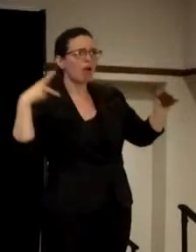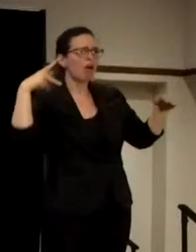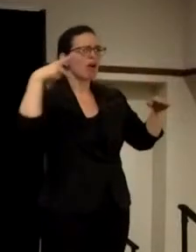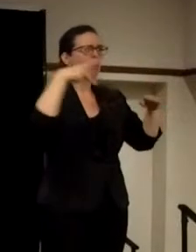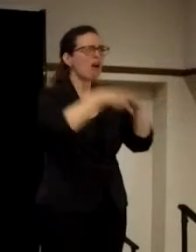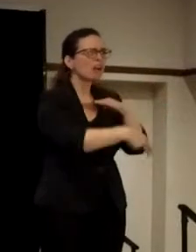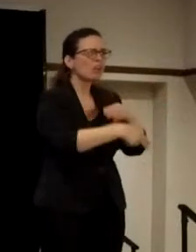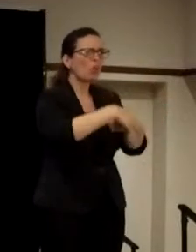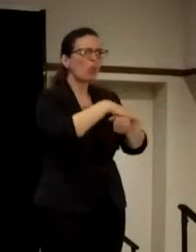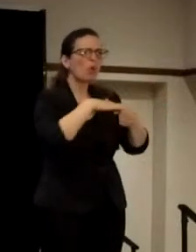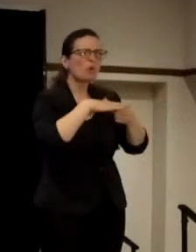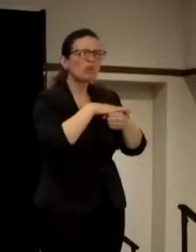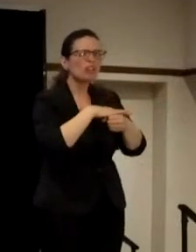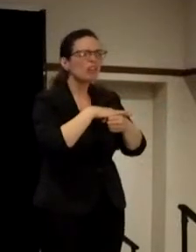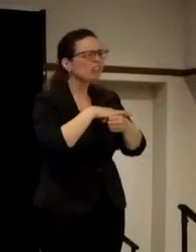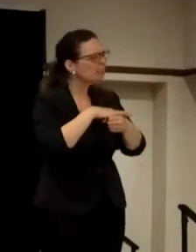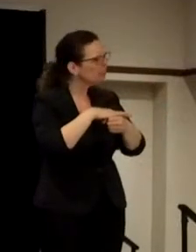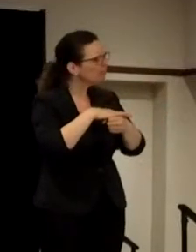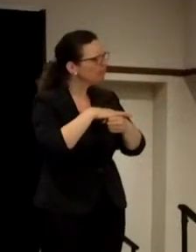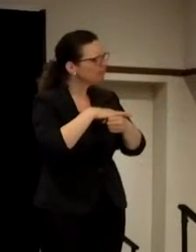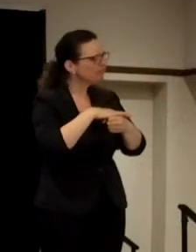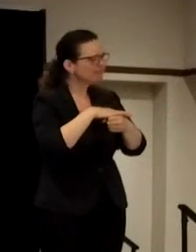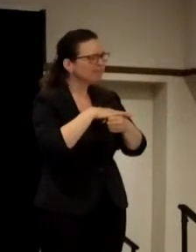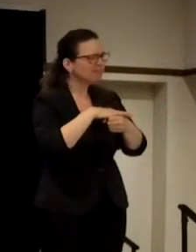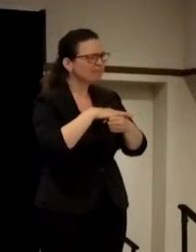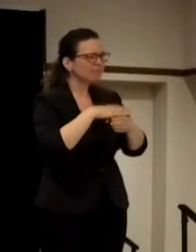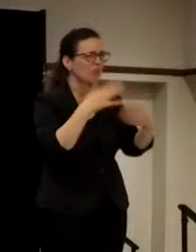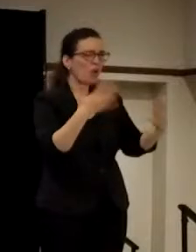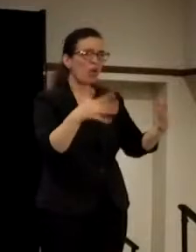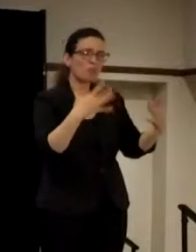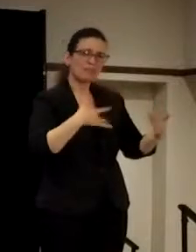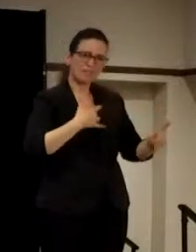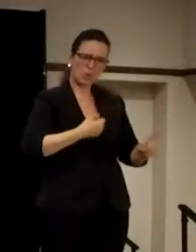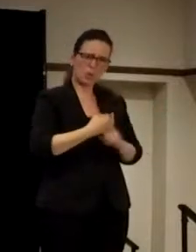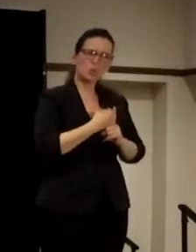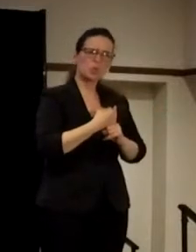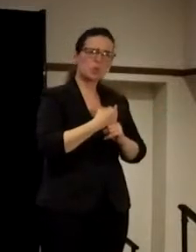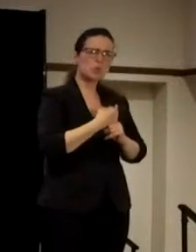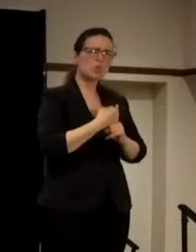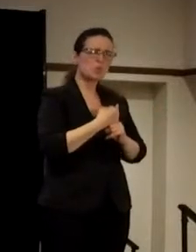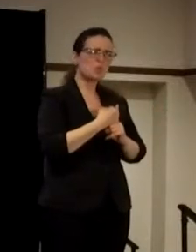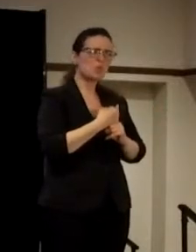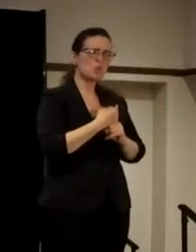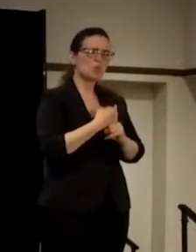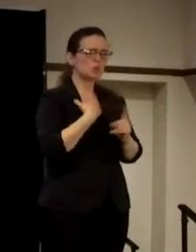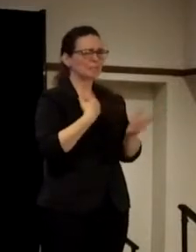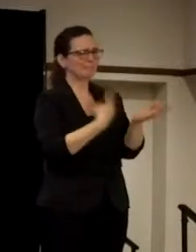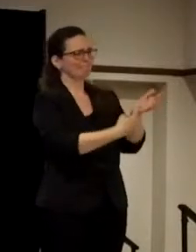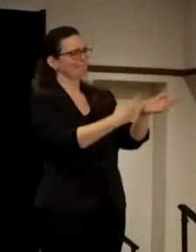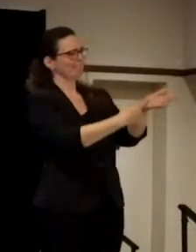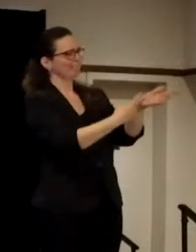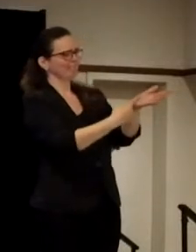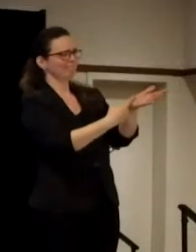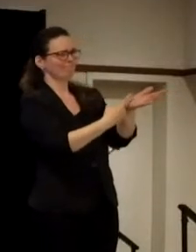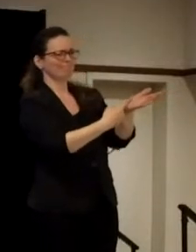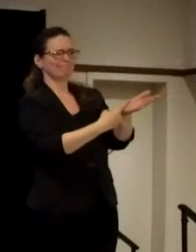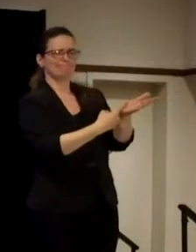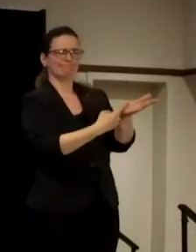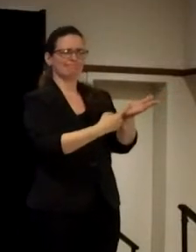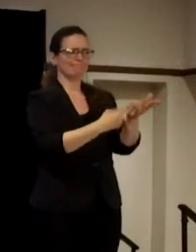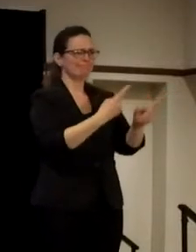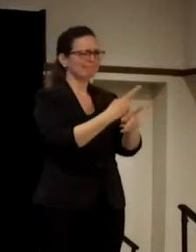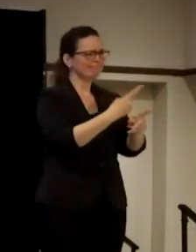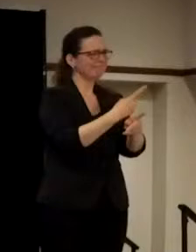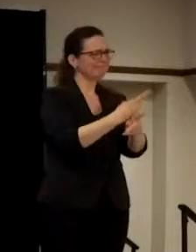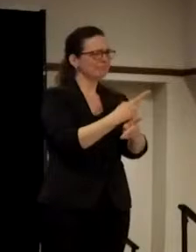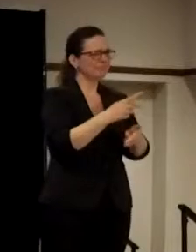So certainly areas impacted by the pandemic. We've been talking to our delegation. I know our delegation is working hard to make sure that we don't